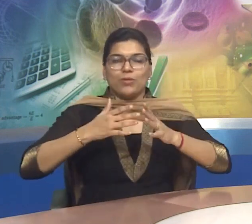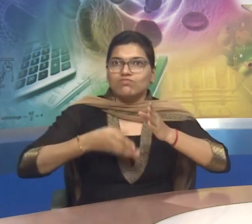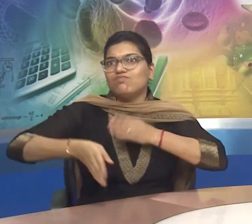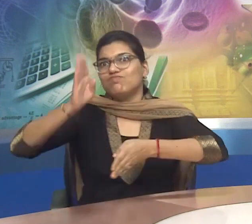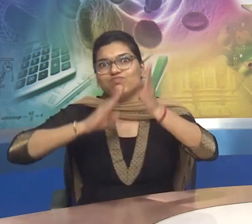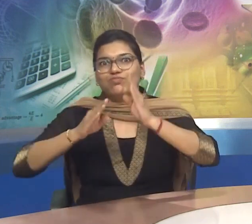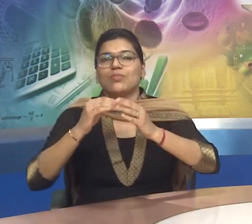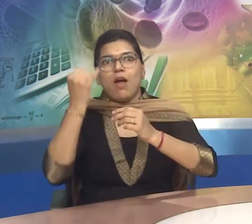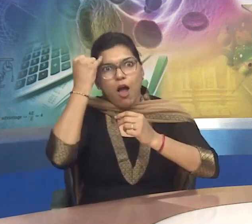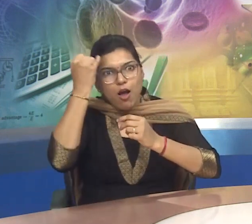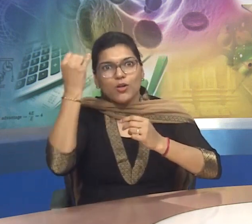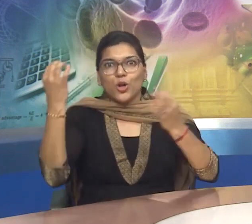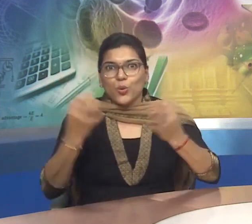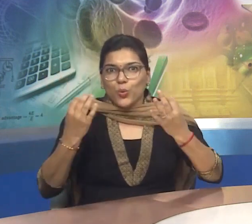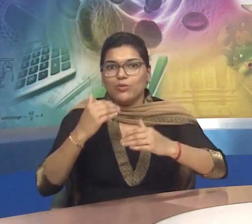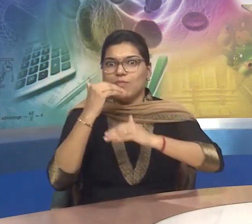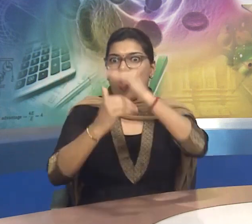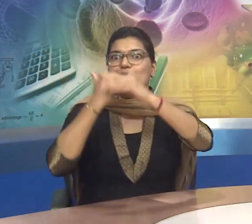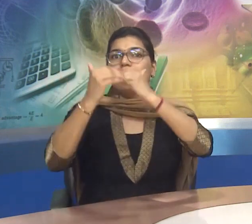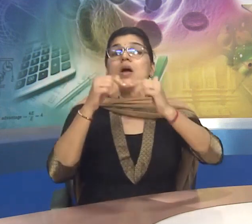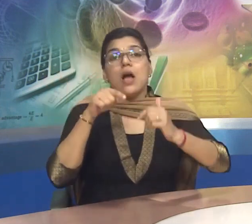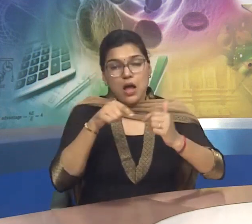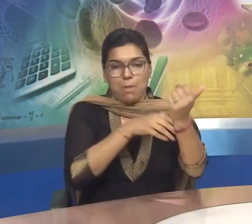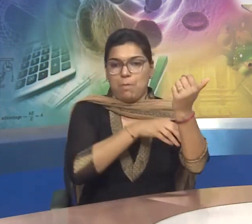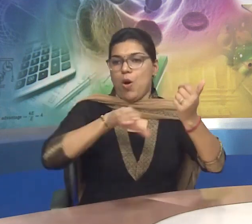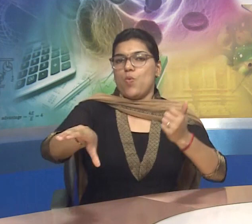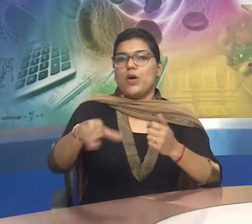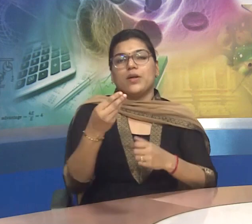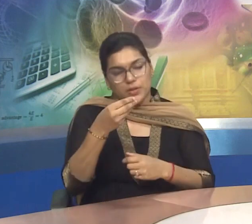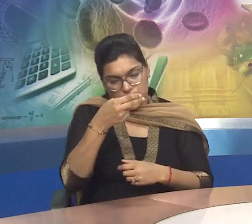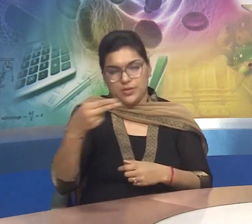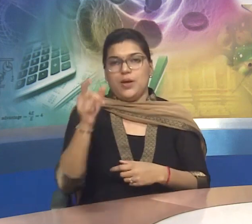now thinking herself. So this word is empowered.